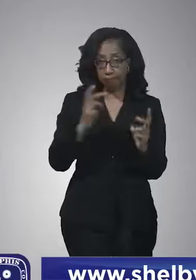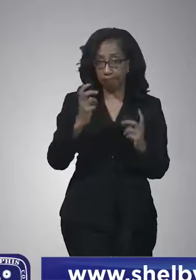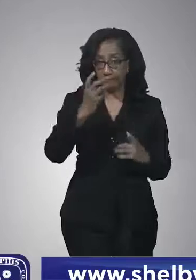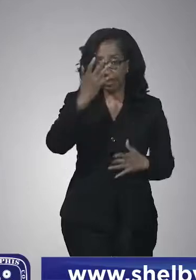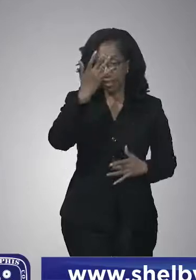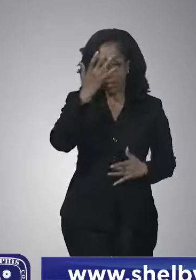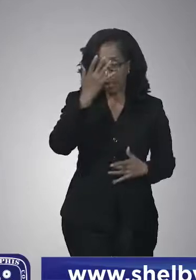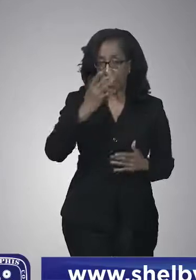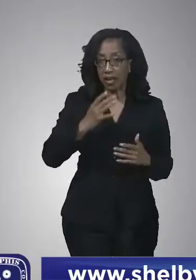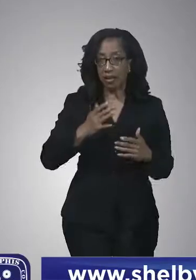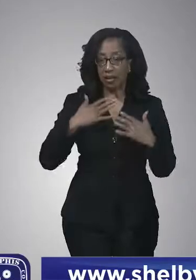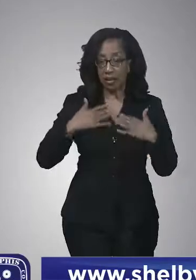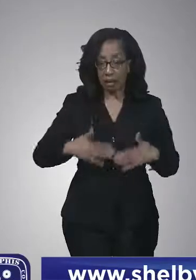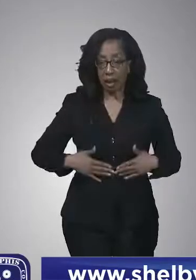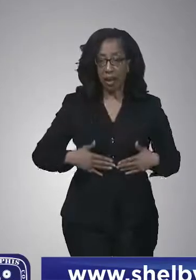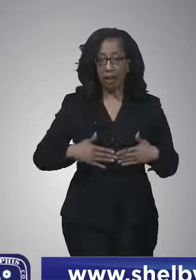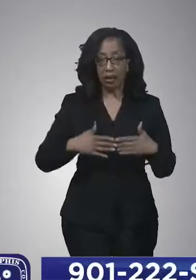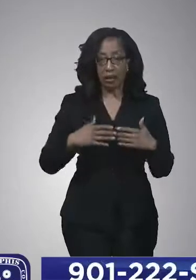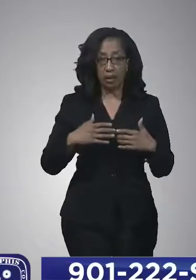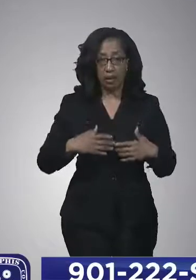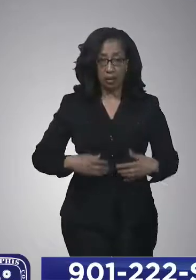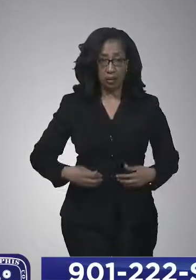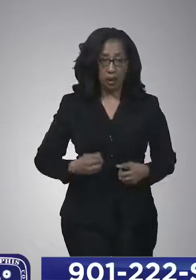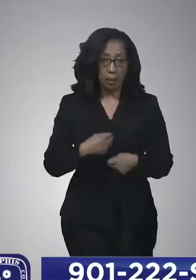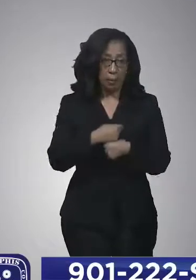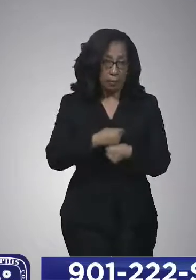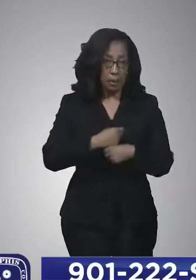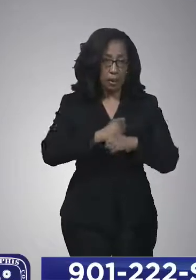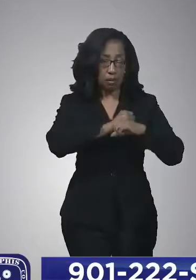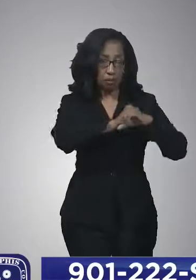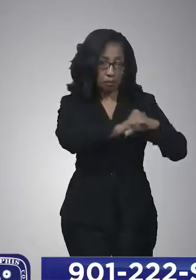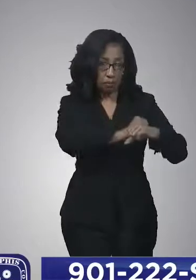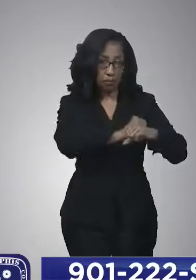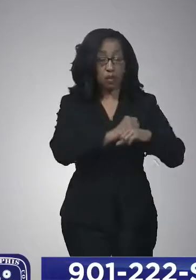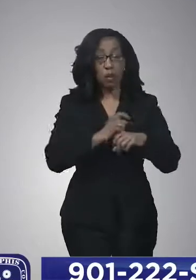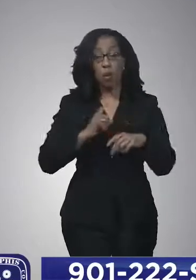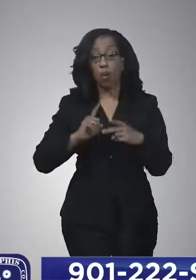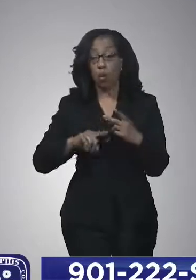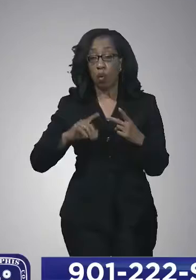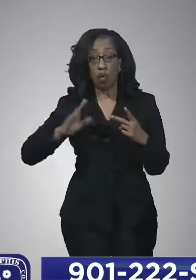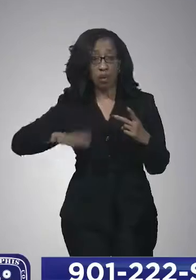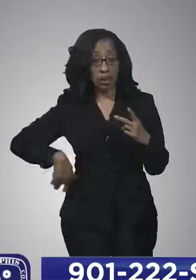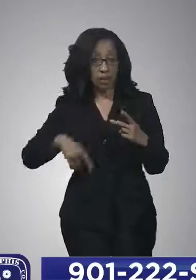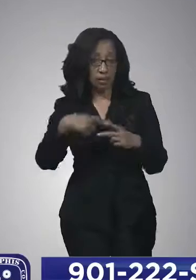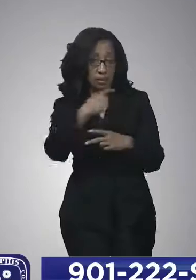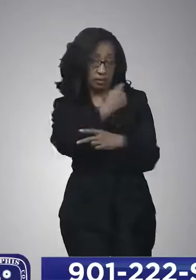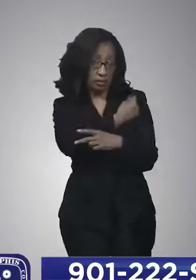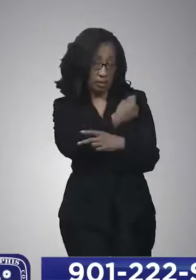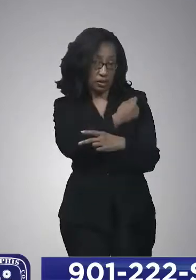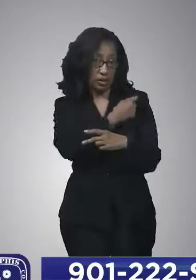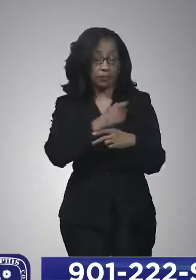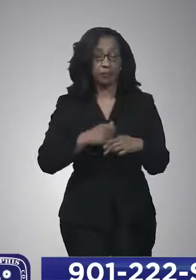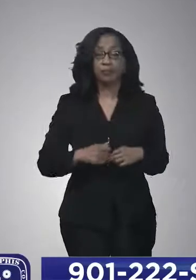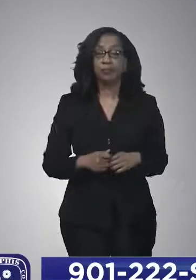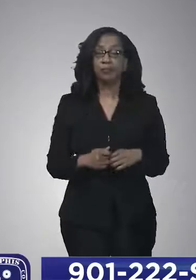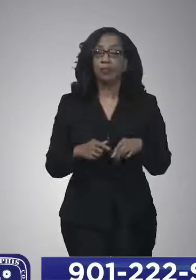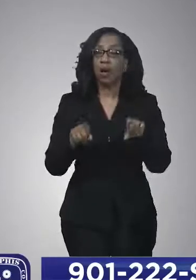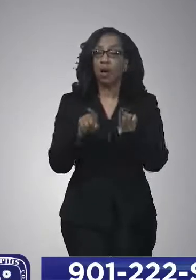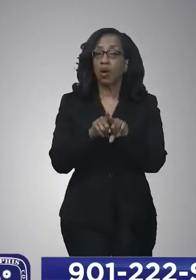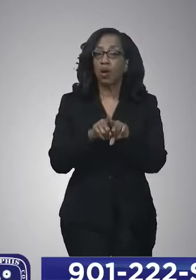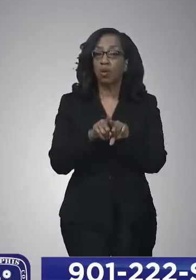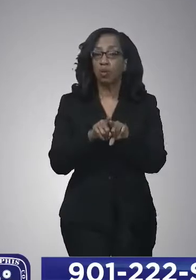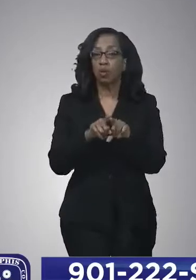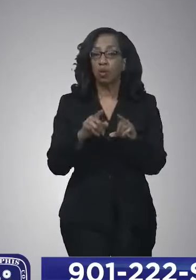immunity, or they have not been vaccinated, or a combination of the two. Now, what we also know is that